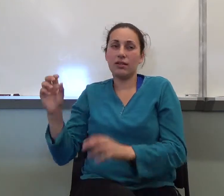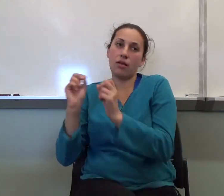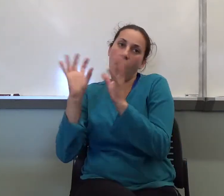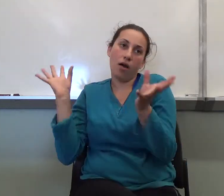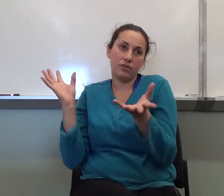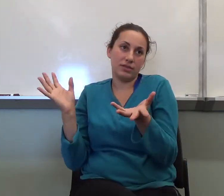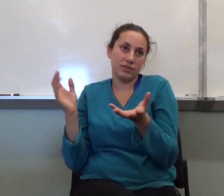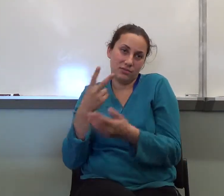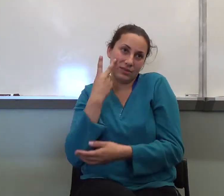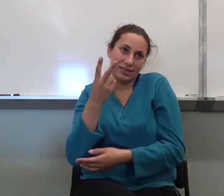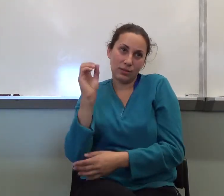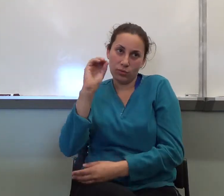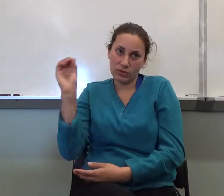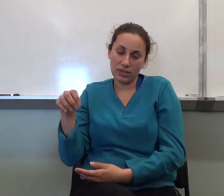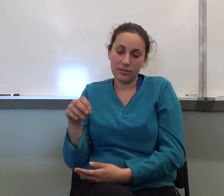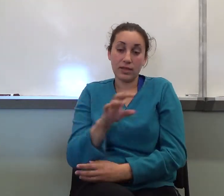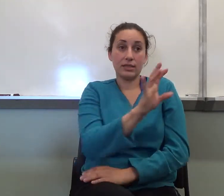70% of 500 people